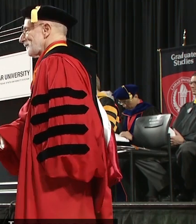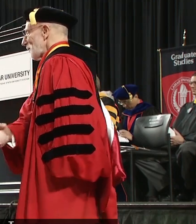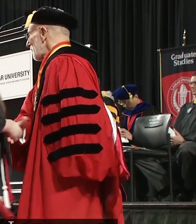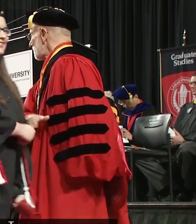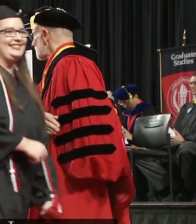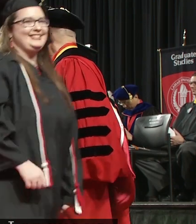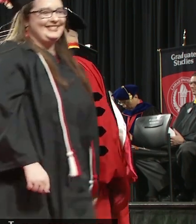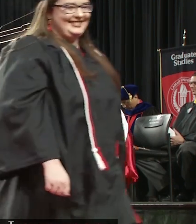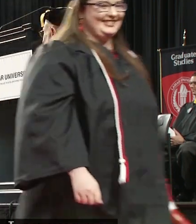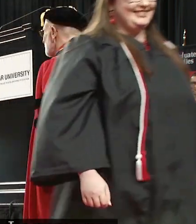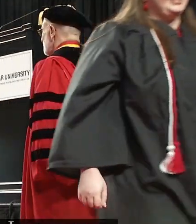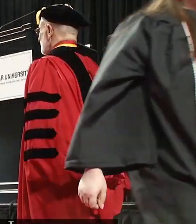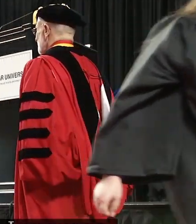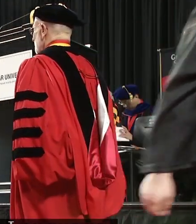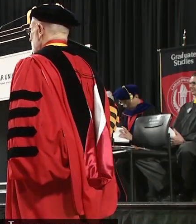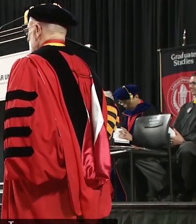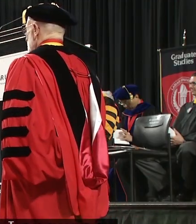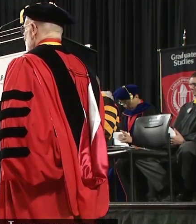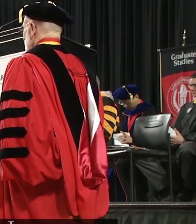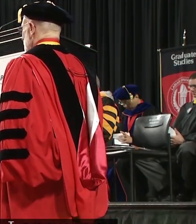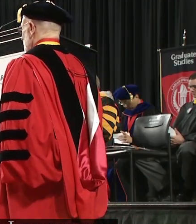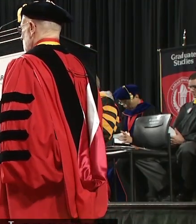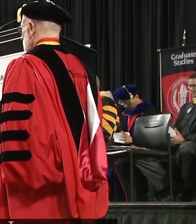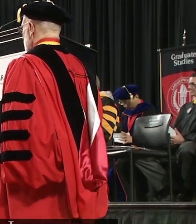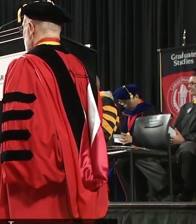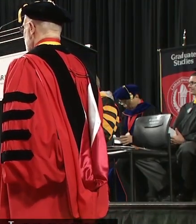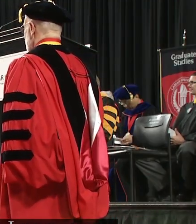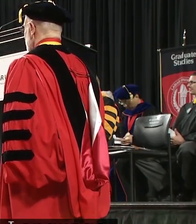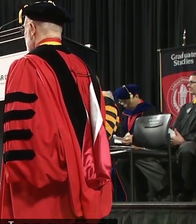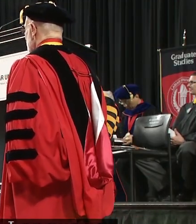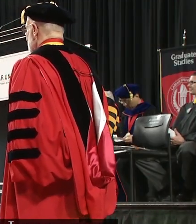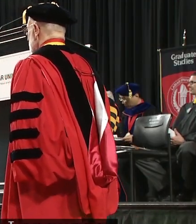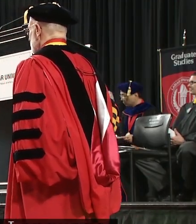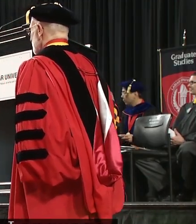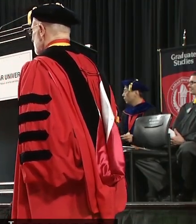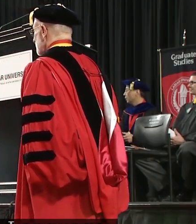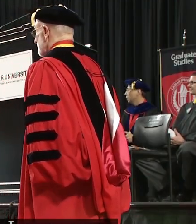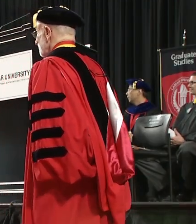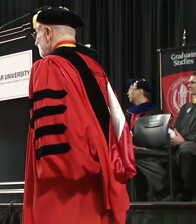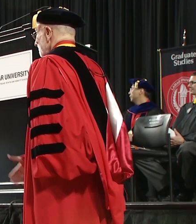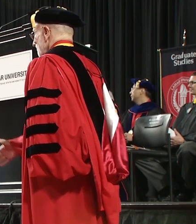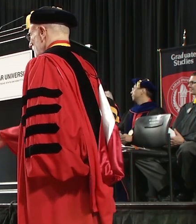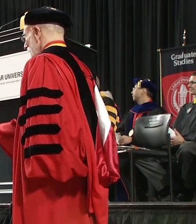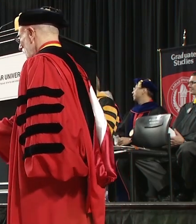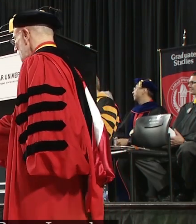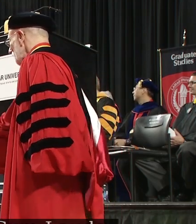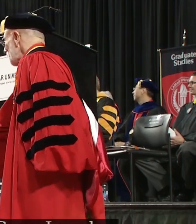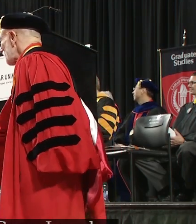Graduating summa cum laude, Jerry Ann Gonzalez.